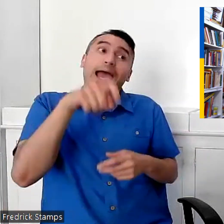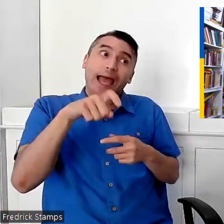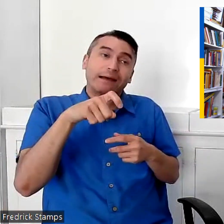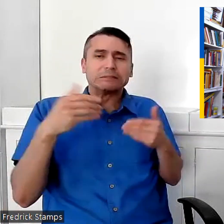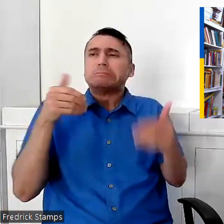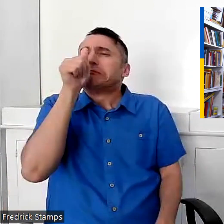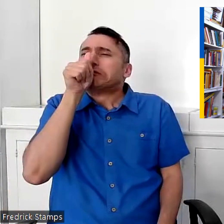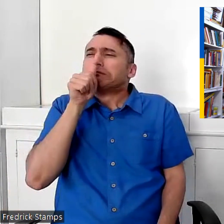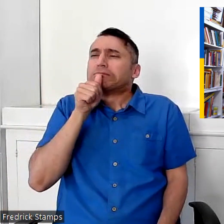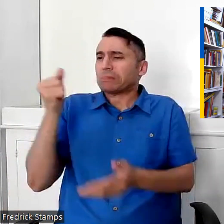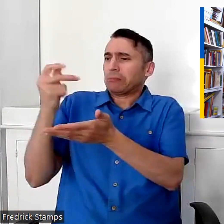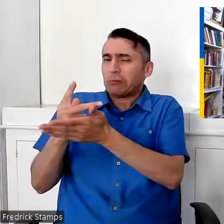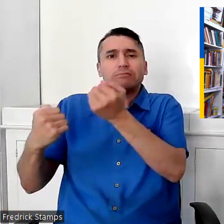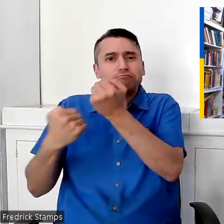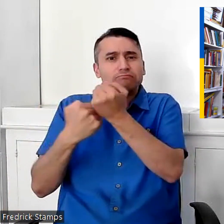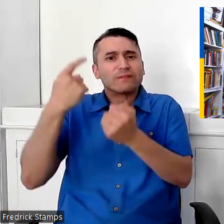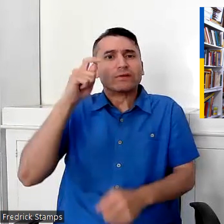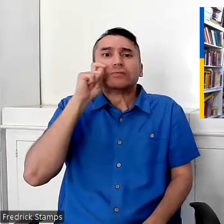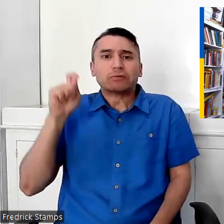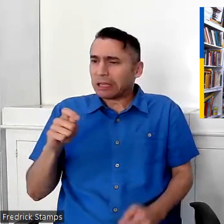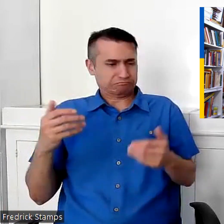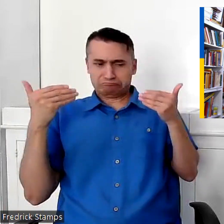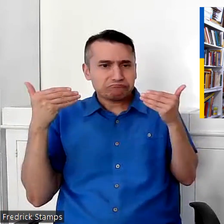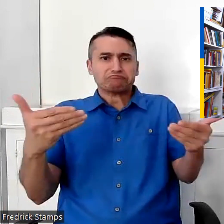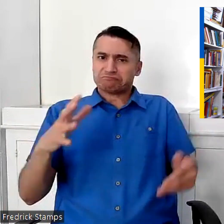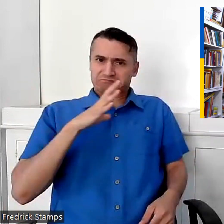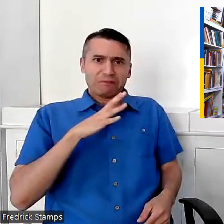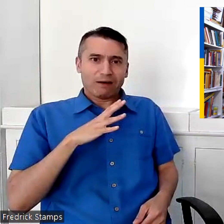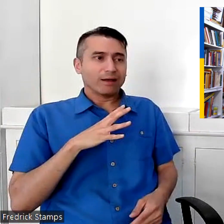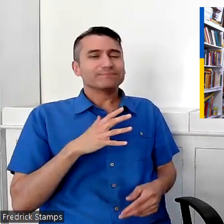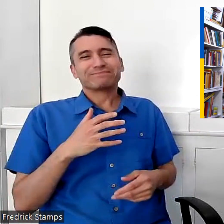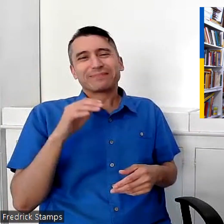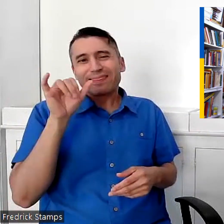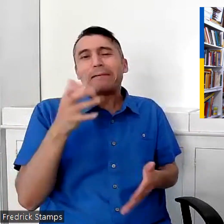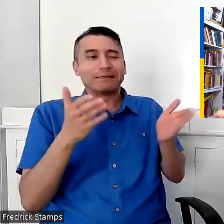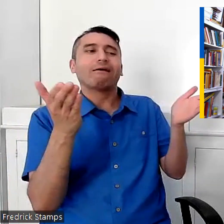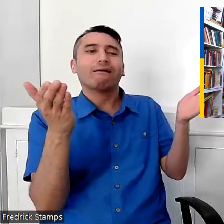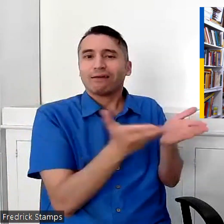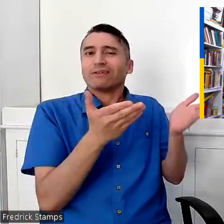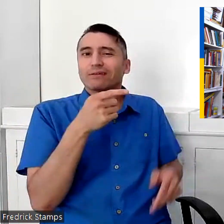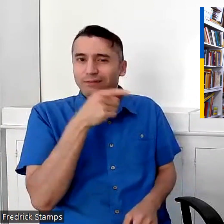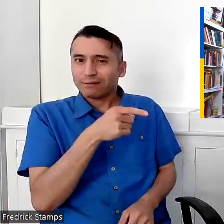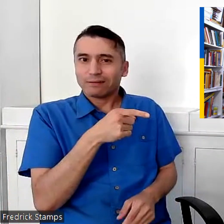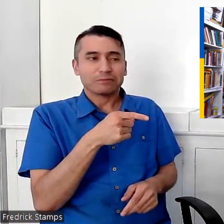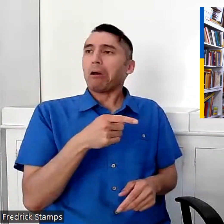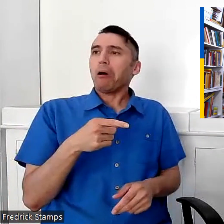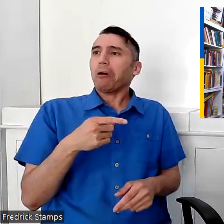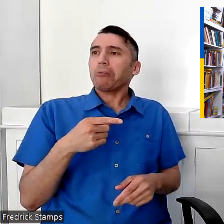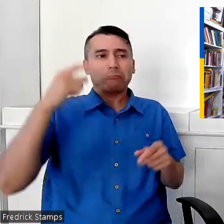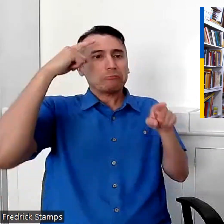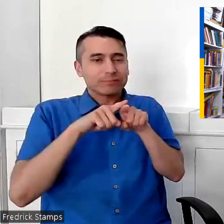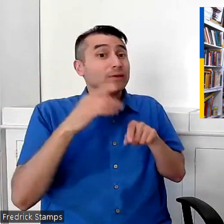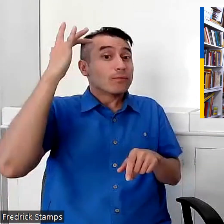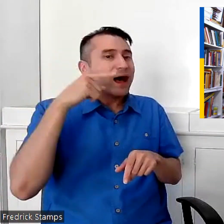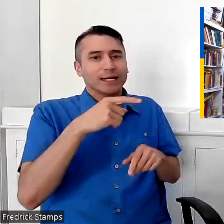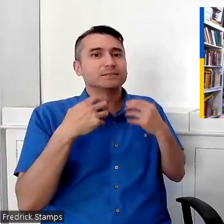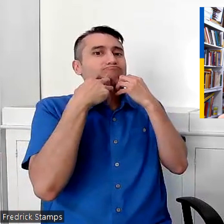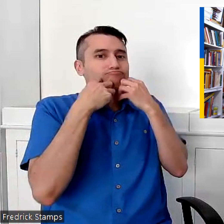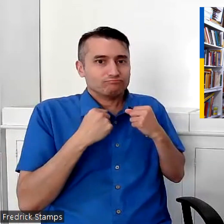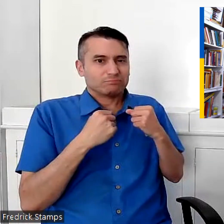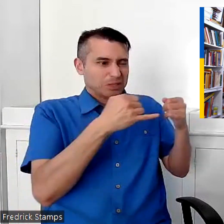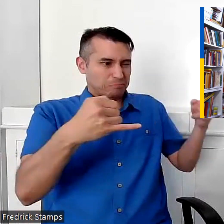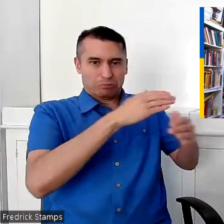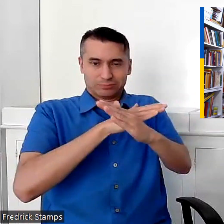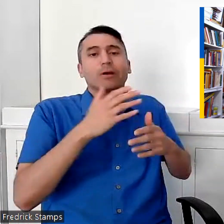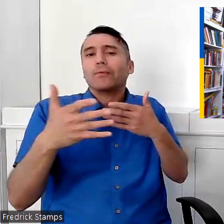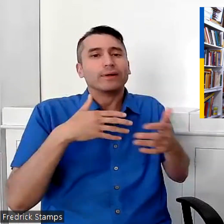And if we have to hold our nose and support Ukraine in the process, like, that might be a tactical way of doing that because that's what's near and dear to